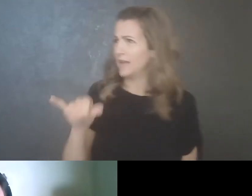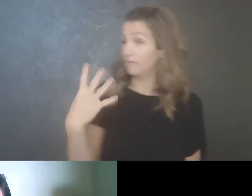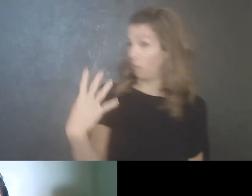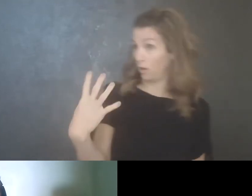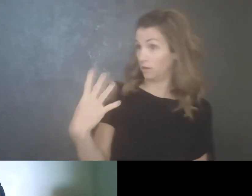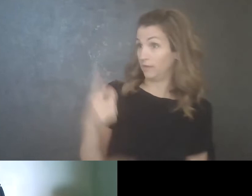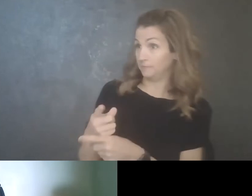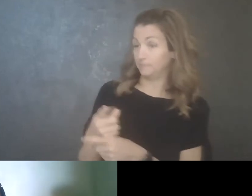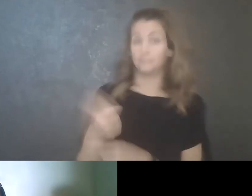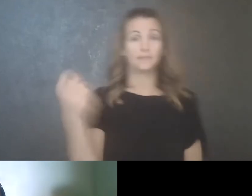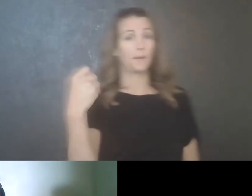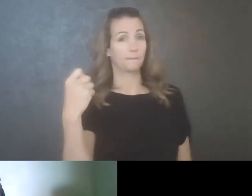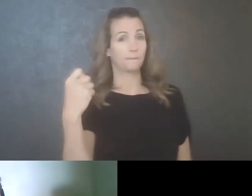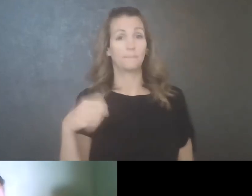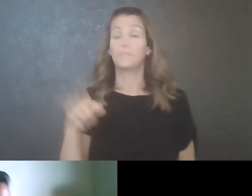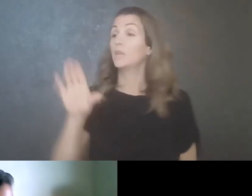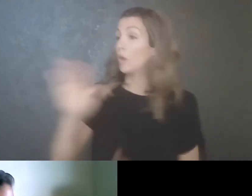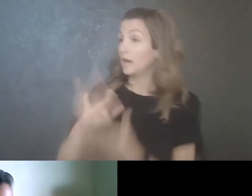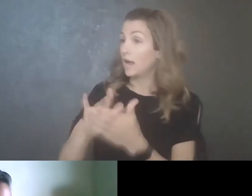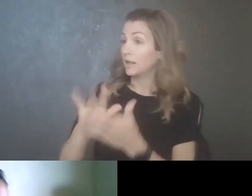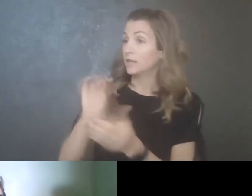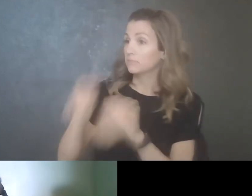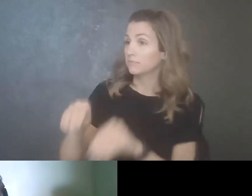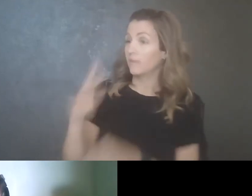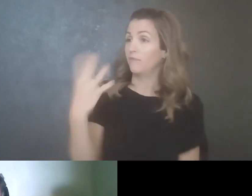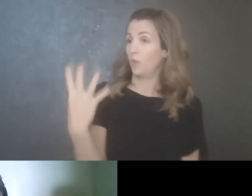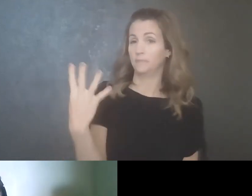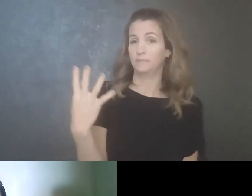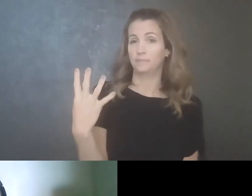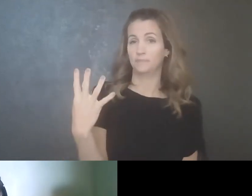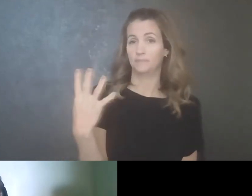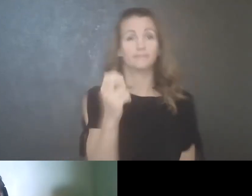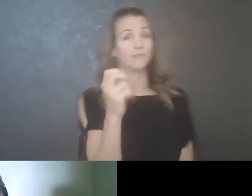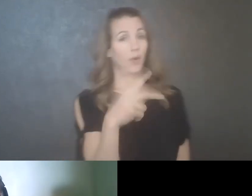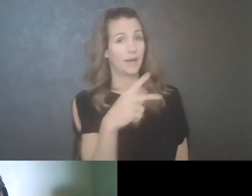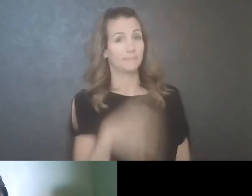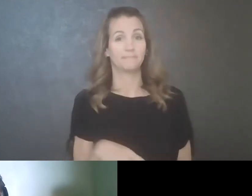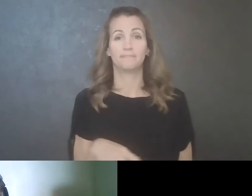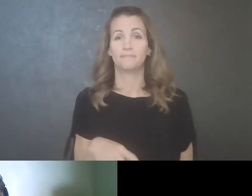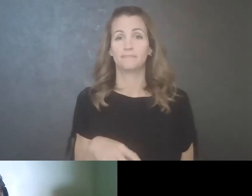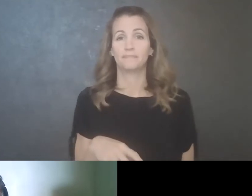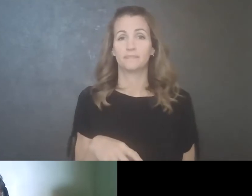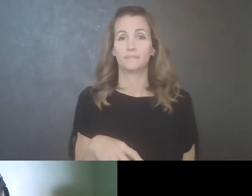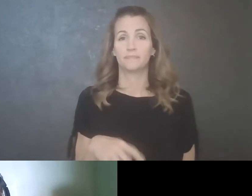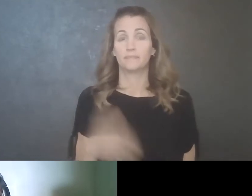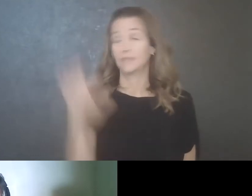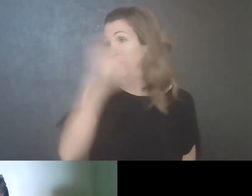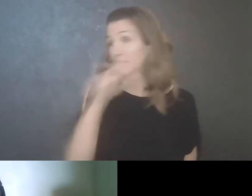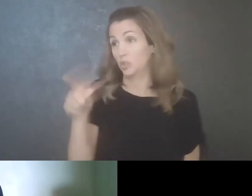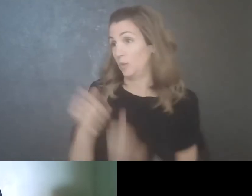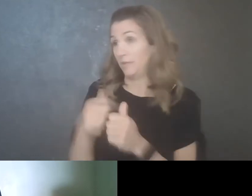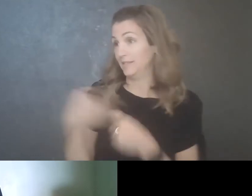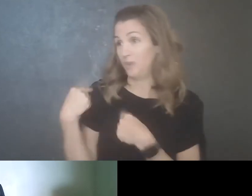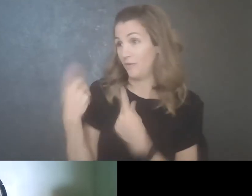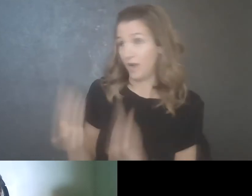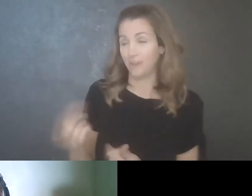Mm-hmm. So in the calculator, just type 4. Okay. Okay. I guess you're with me so far. Mm-hmm.